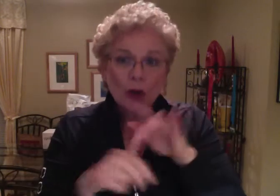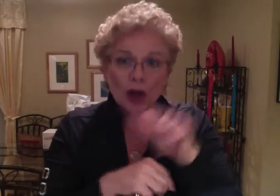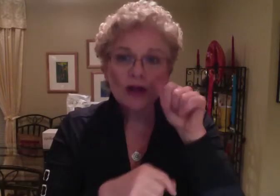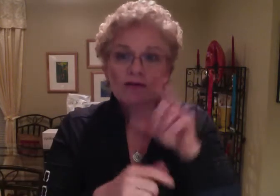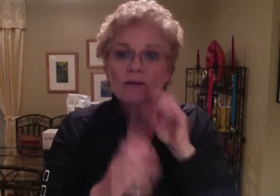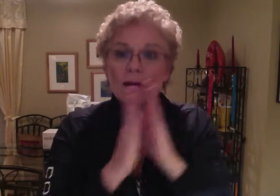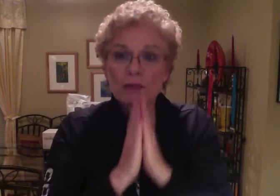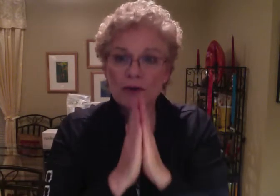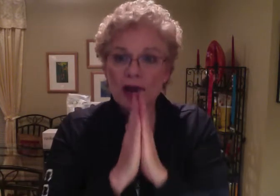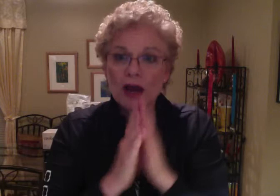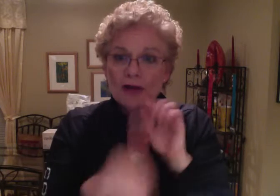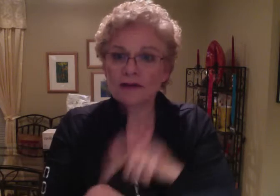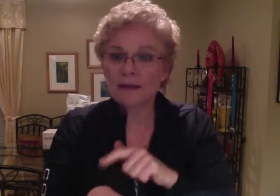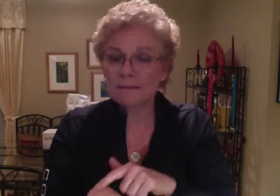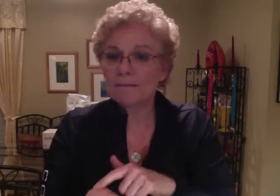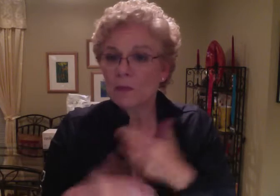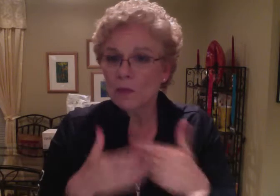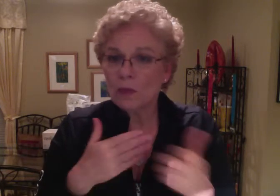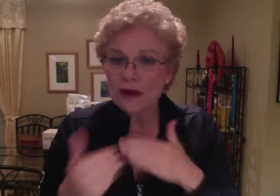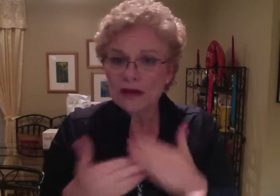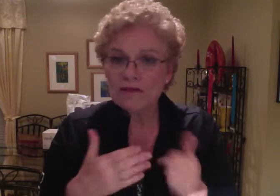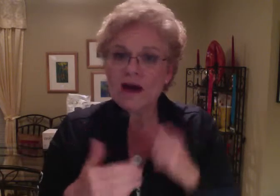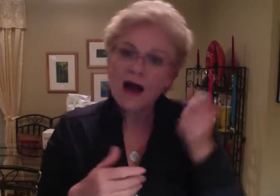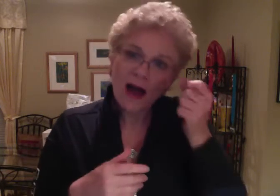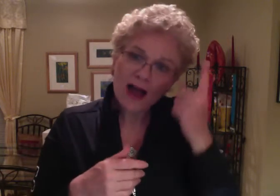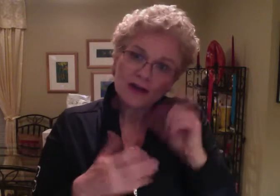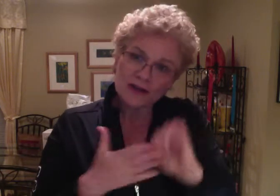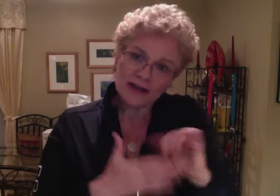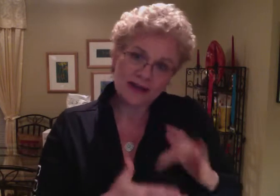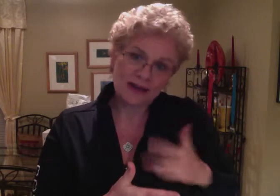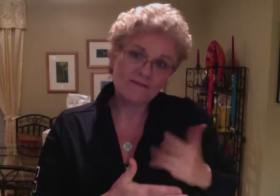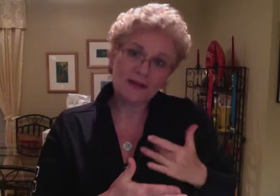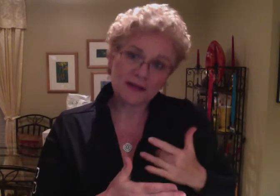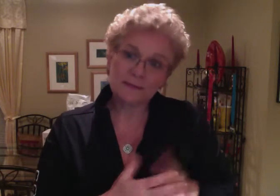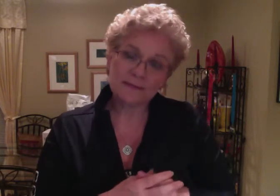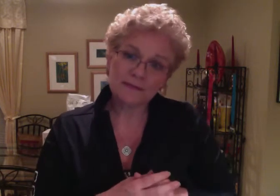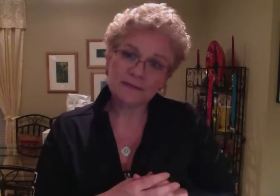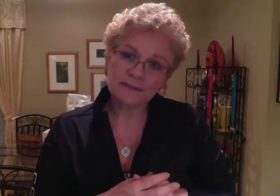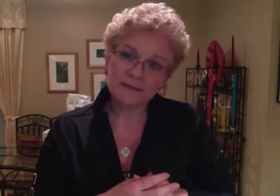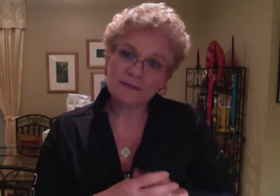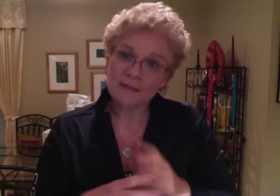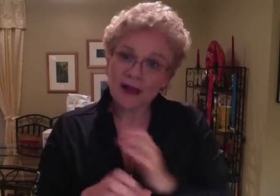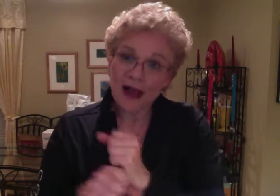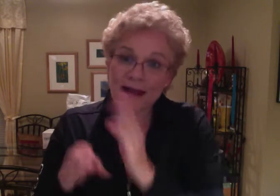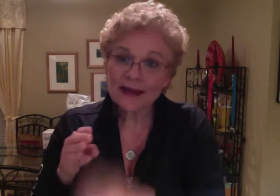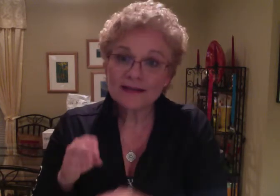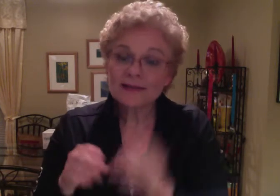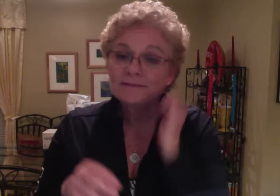saying, I don't have to go do this. That I understand that feeling, but I do know that I get it done, you know, every day, and I'm happy to show you